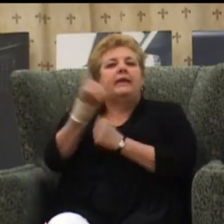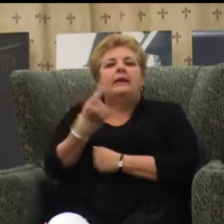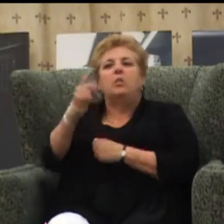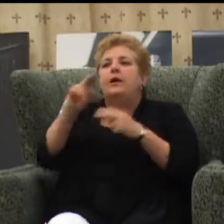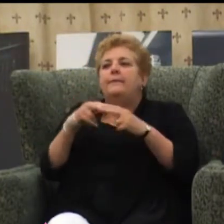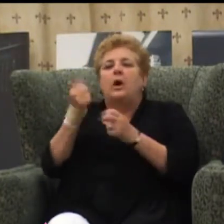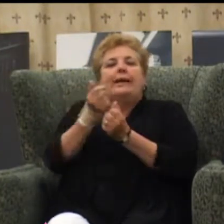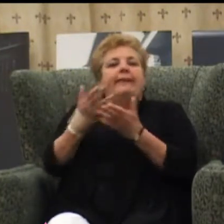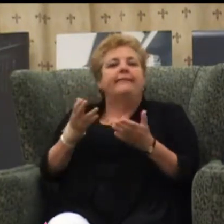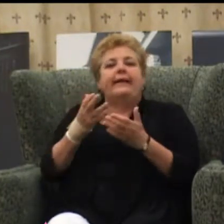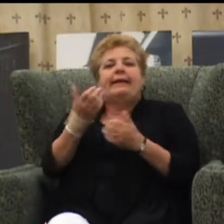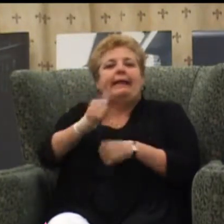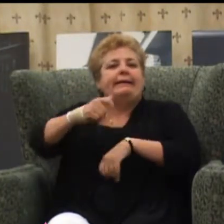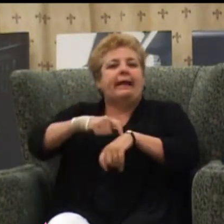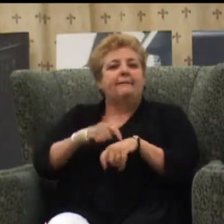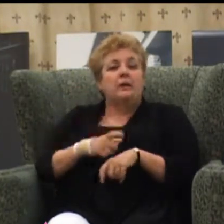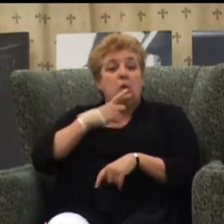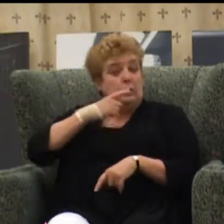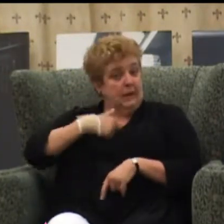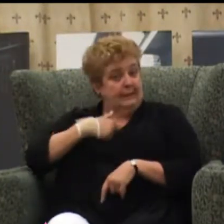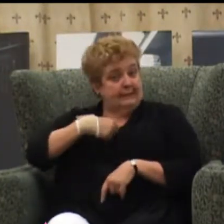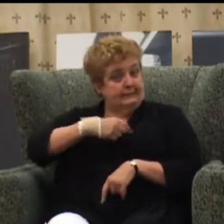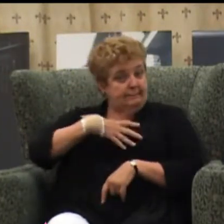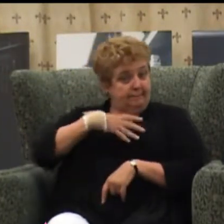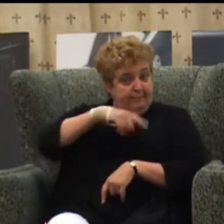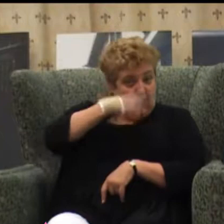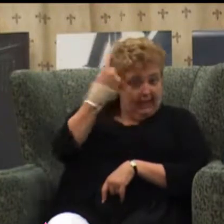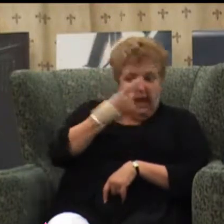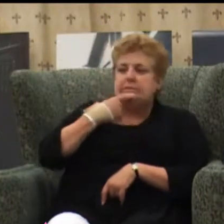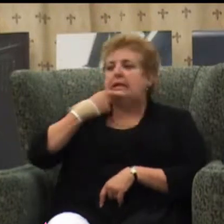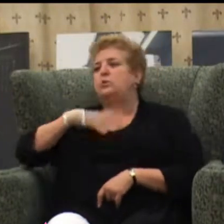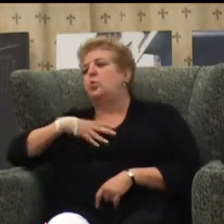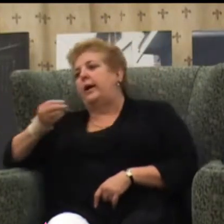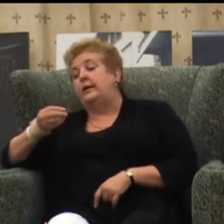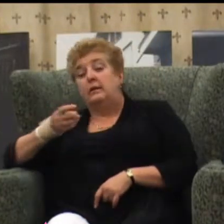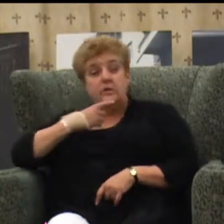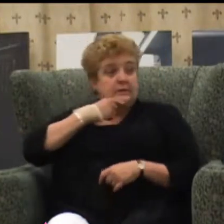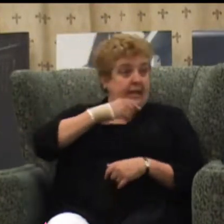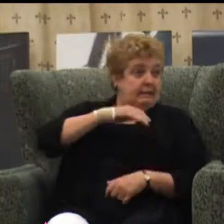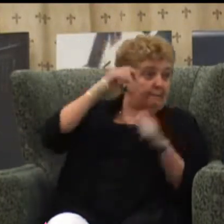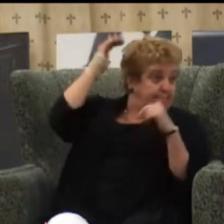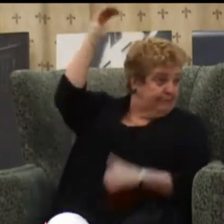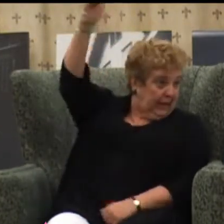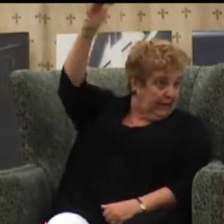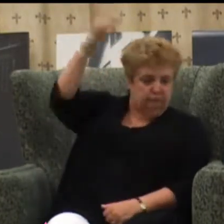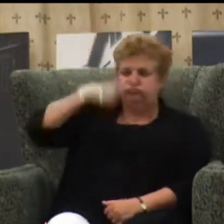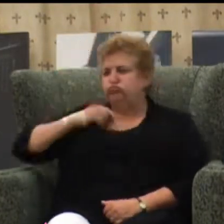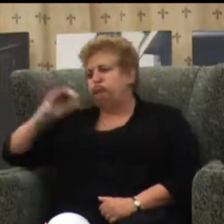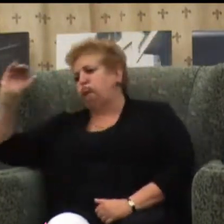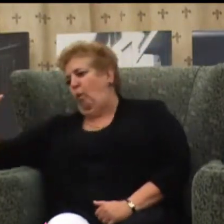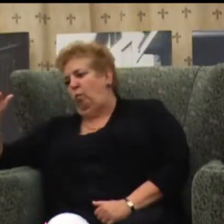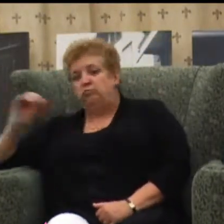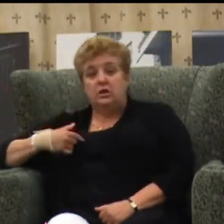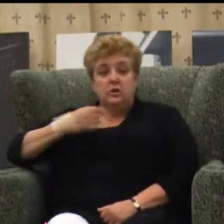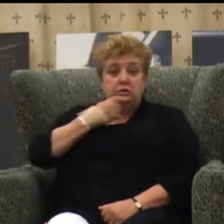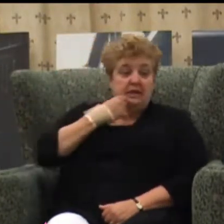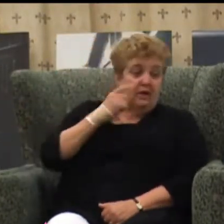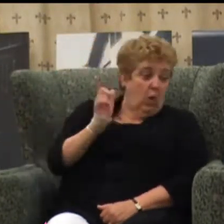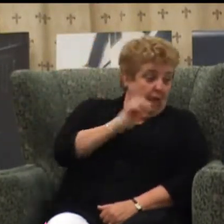time. You tell me it's black, I'll tell you it's white. You tell me it's big, I'll tell you it's small. You tell me to go left, I'll go right with an attitude.